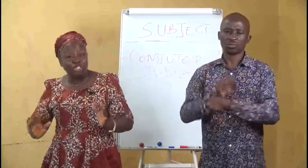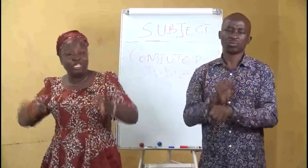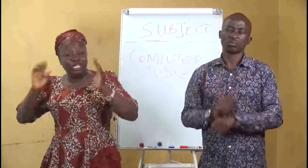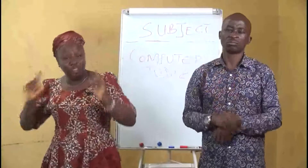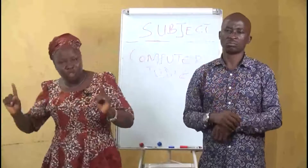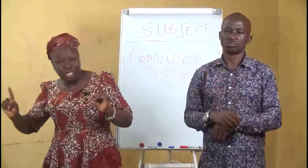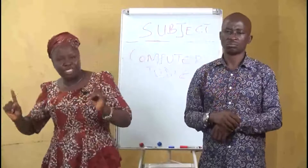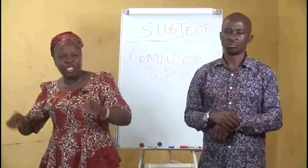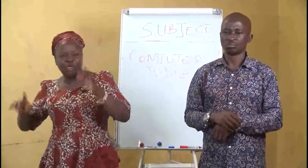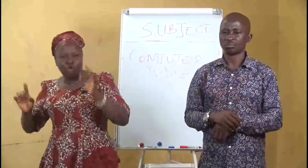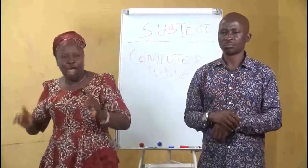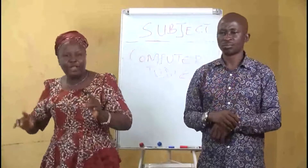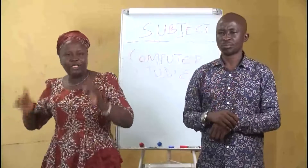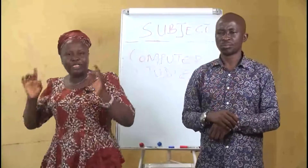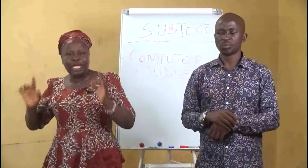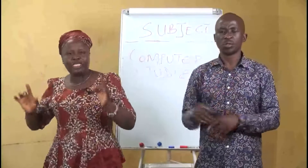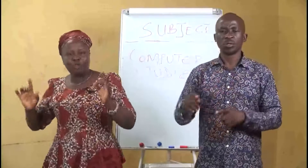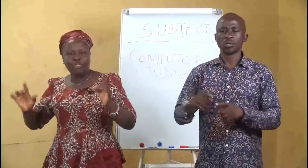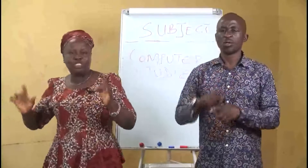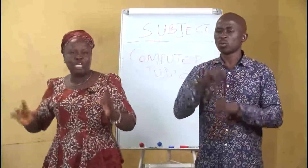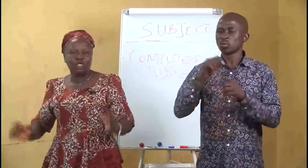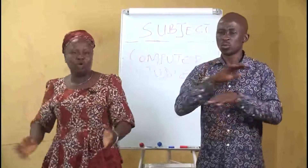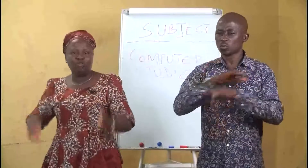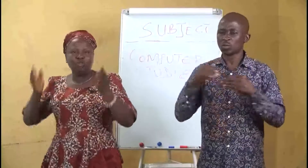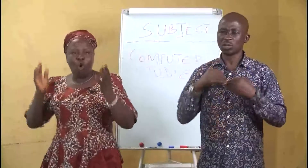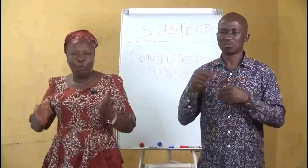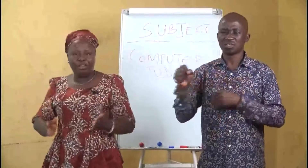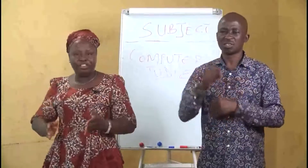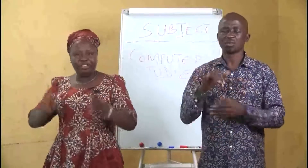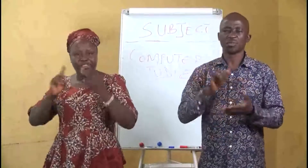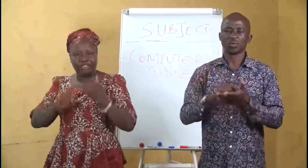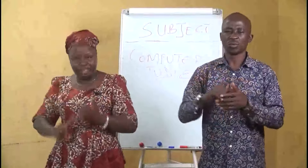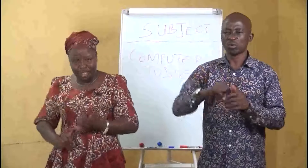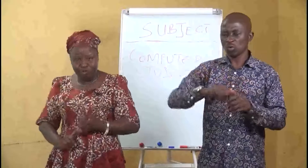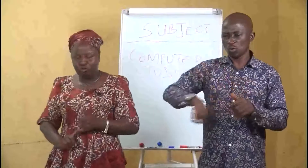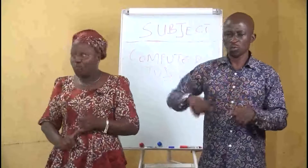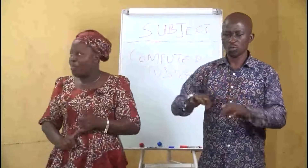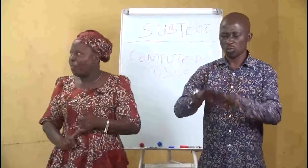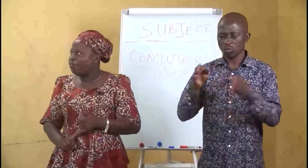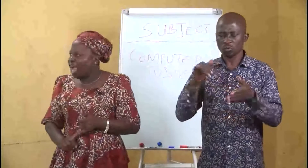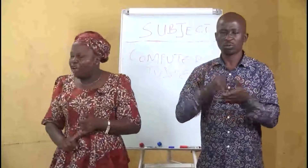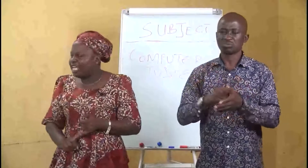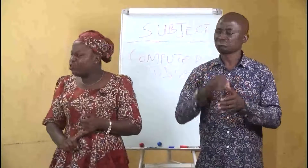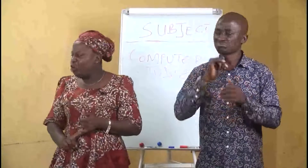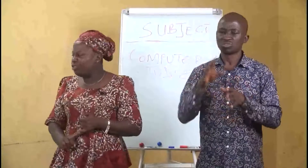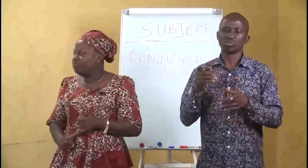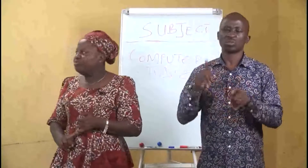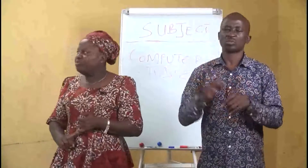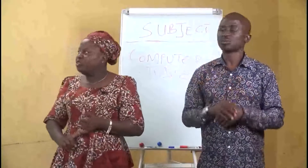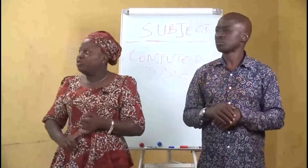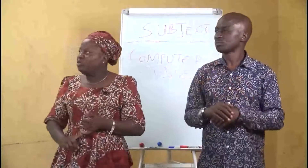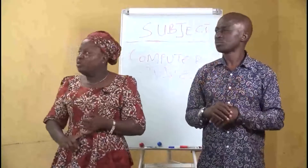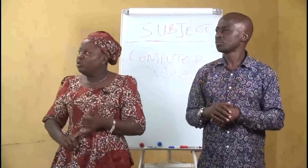is what? Is useless when there is no existence of operating system. Now let's